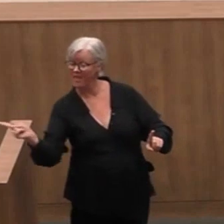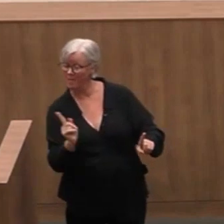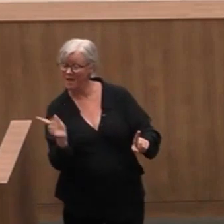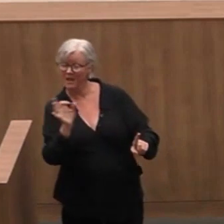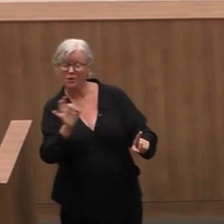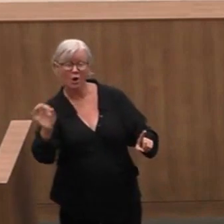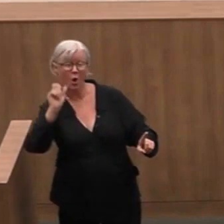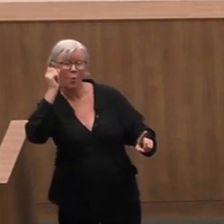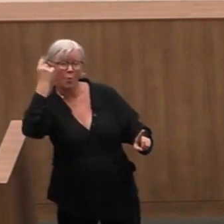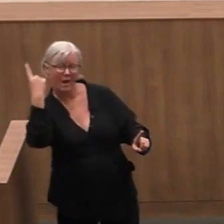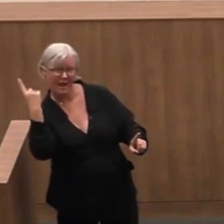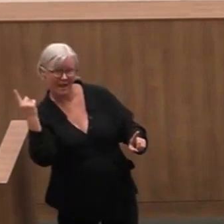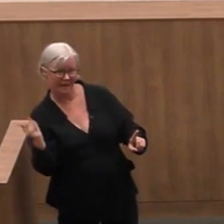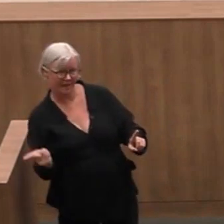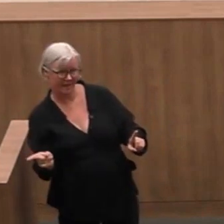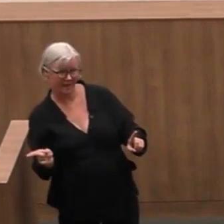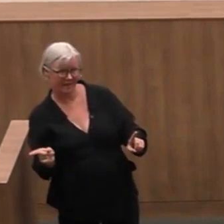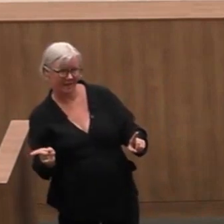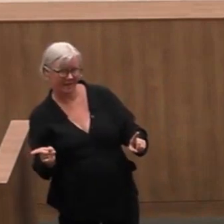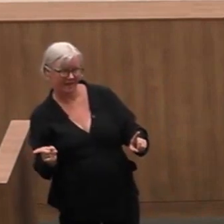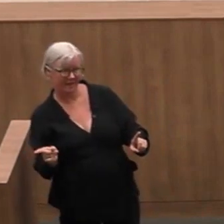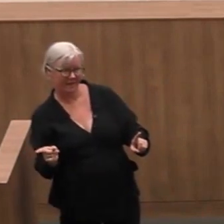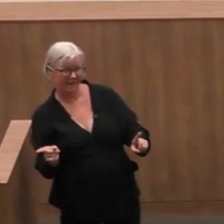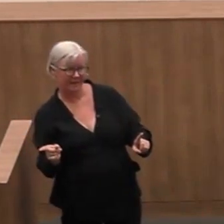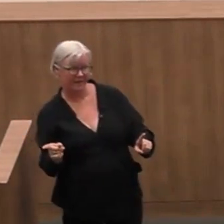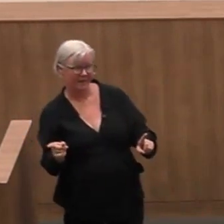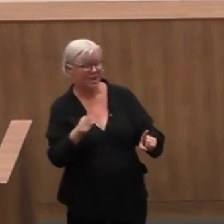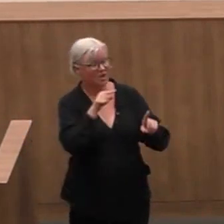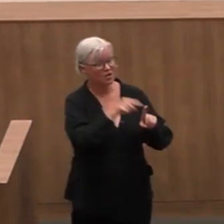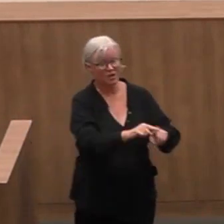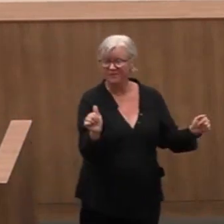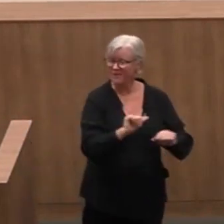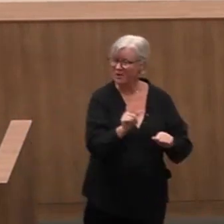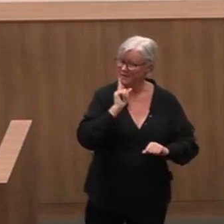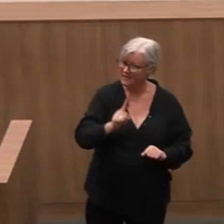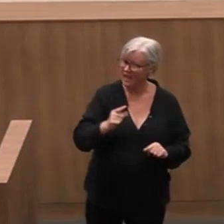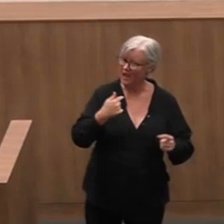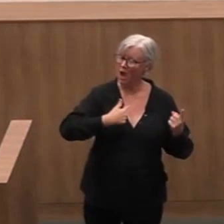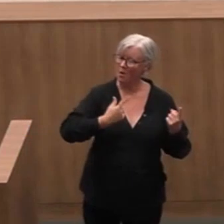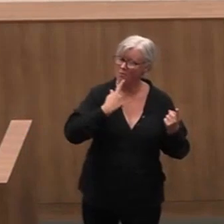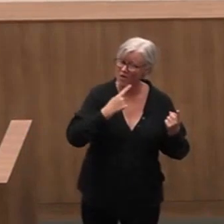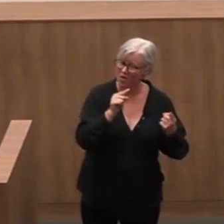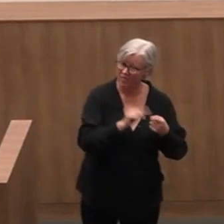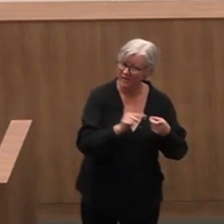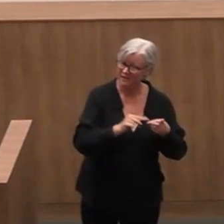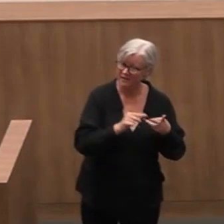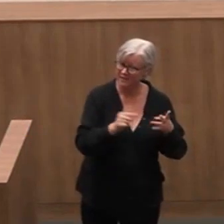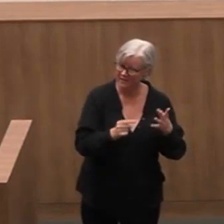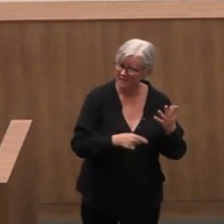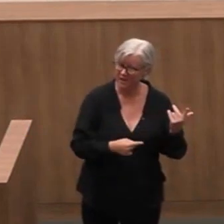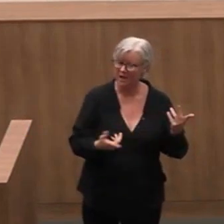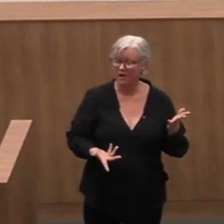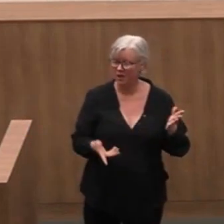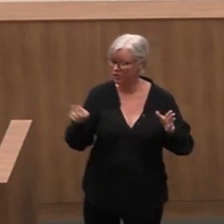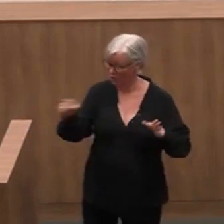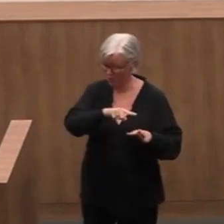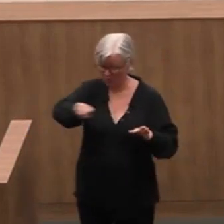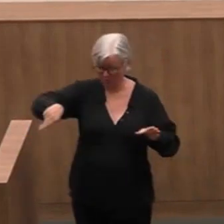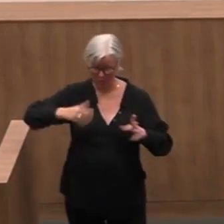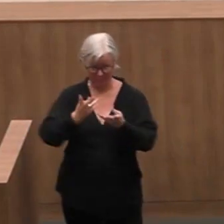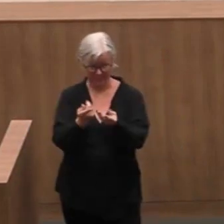noticed that. She had been communicating her preferences around all sorts of things, and it actually took a whole lot of focus